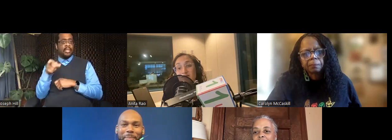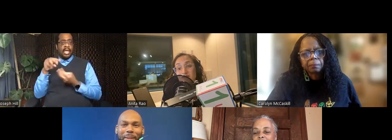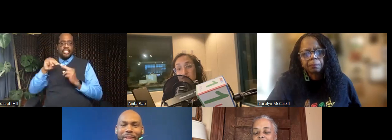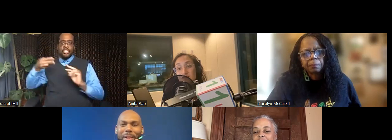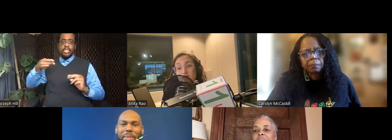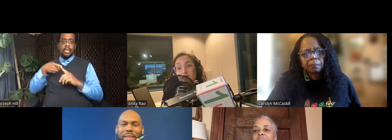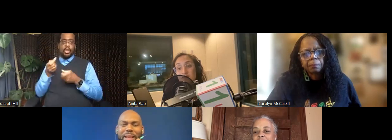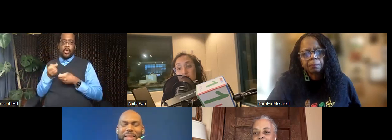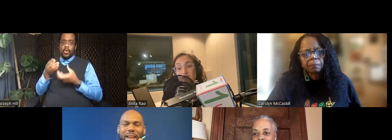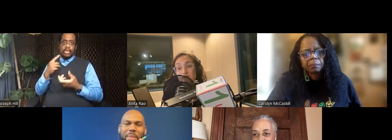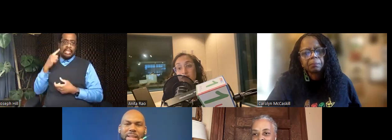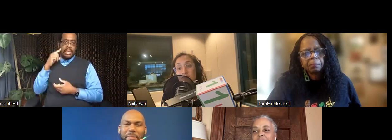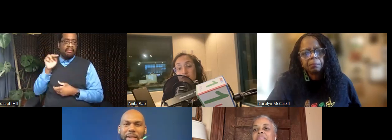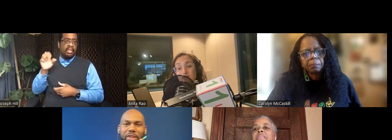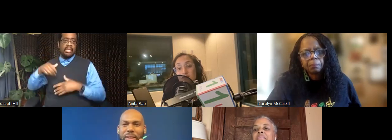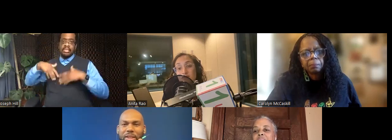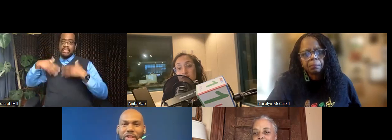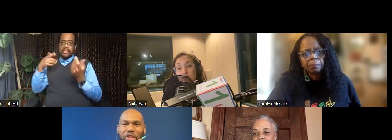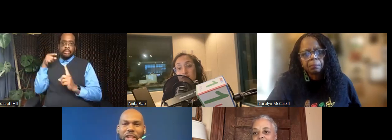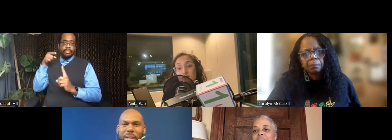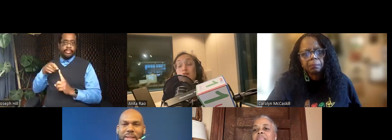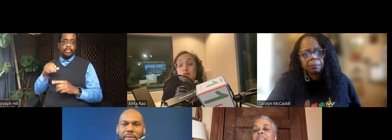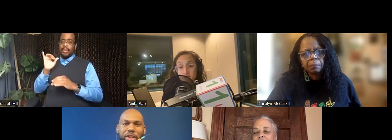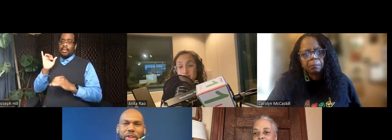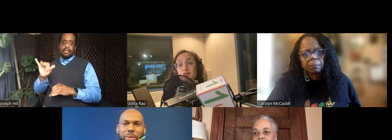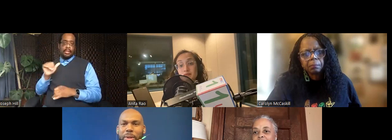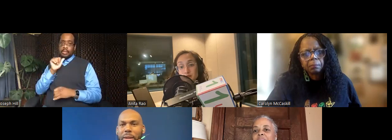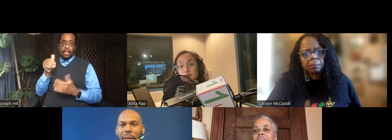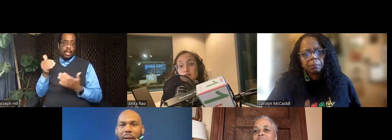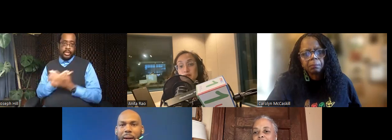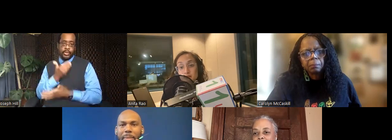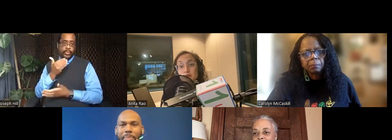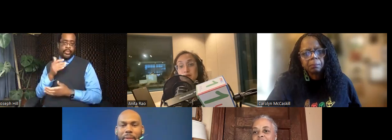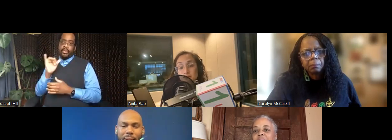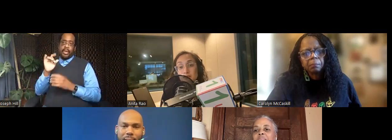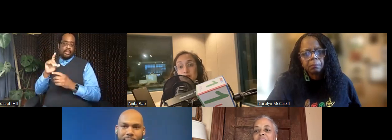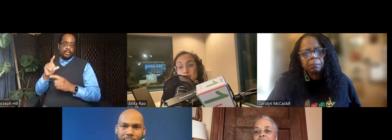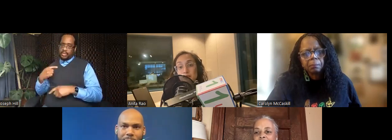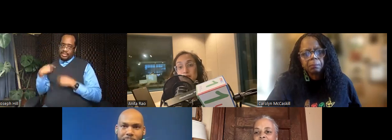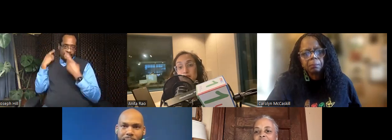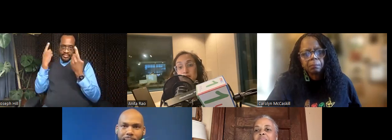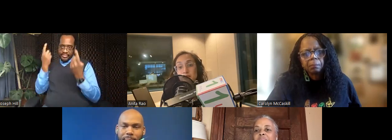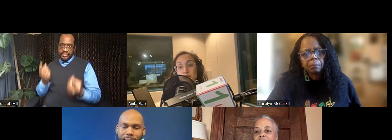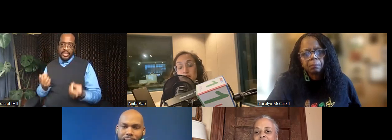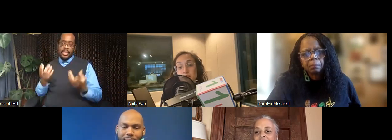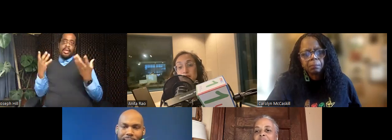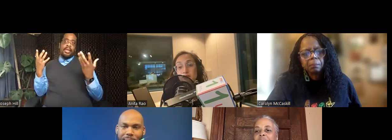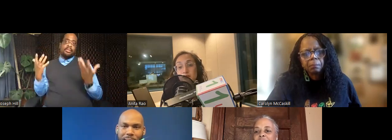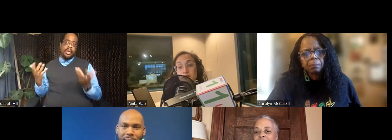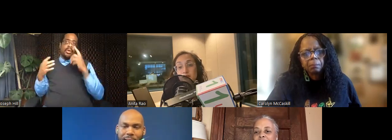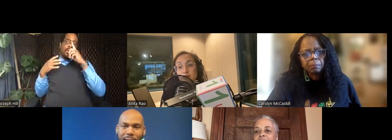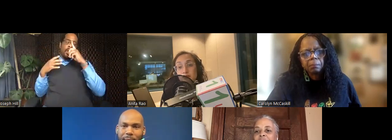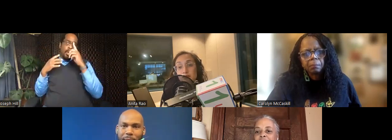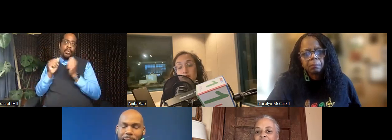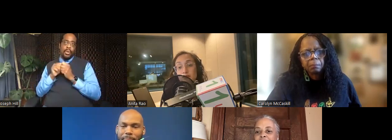or something that says, hey, we need to fix this gene, we need to fix you. That's not new.